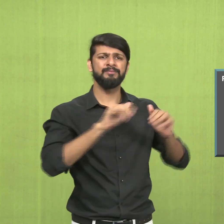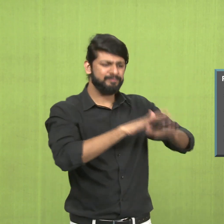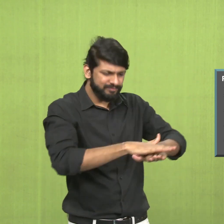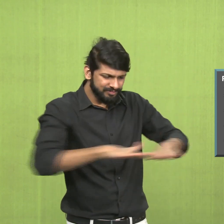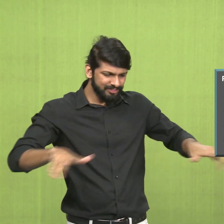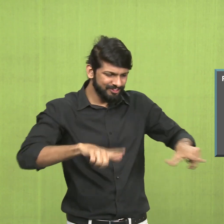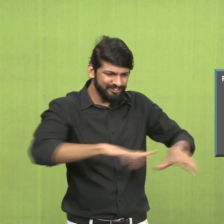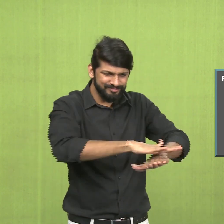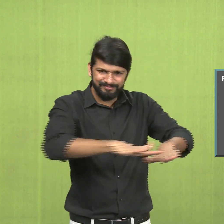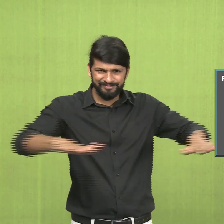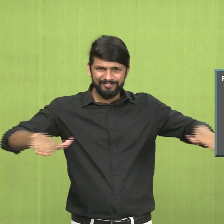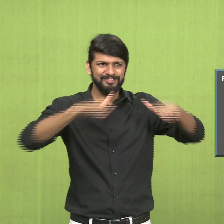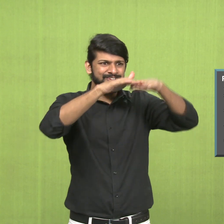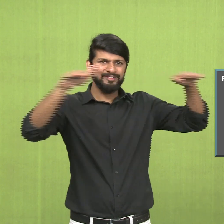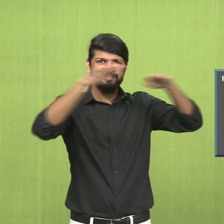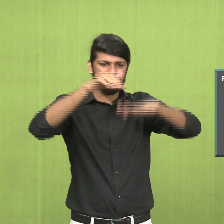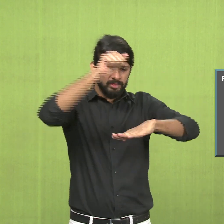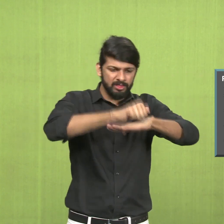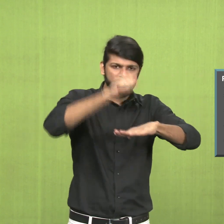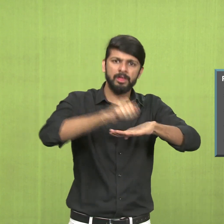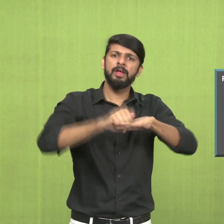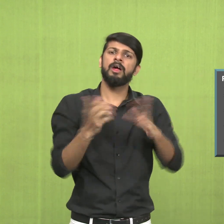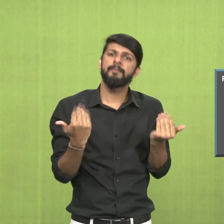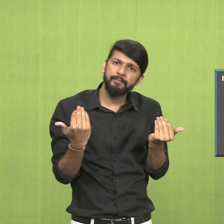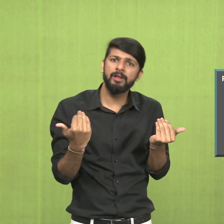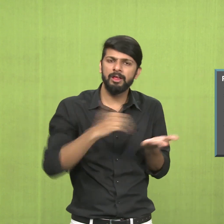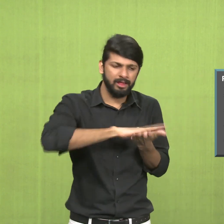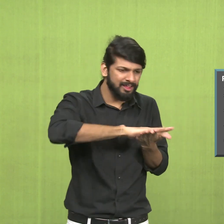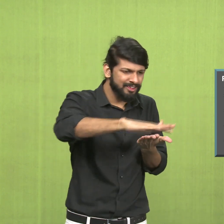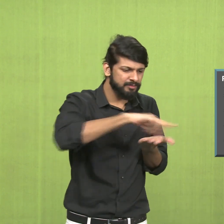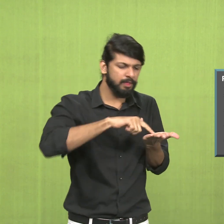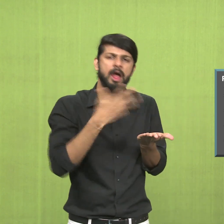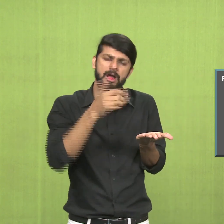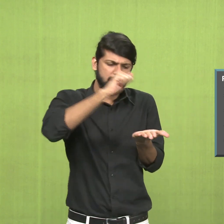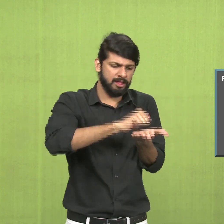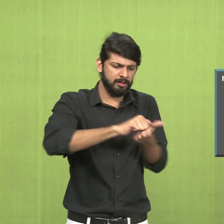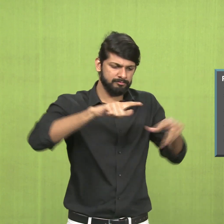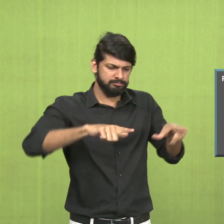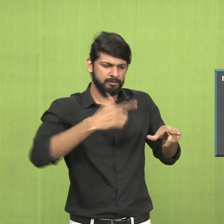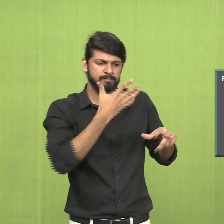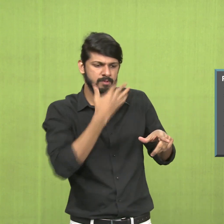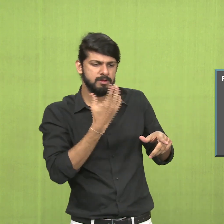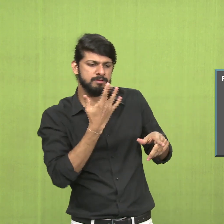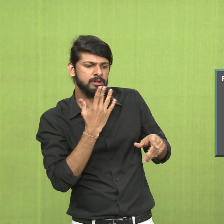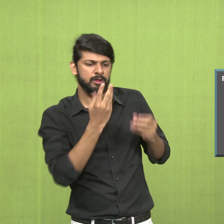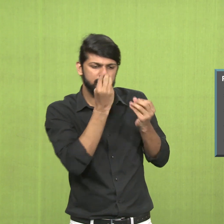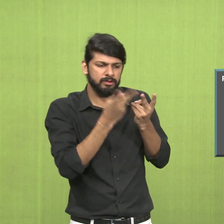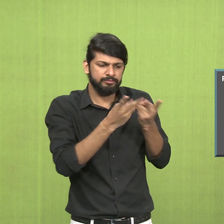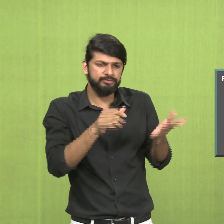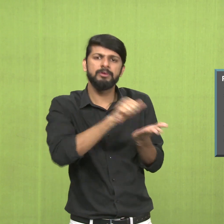homes and buildings. Then the floors, you can use different kind of